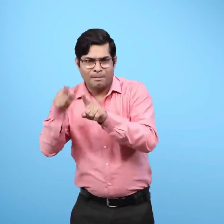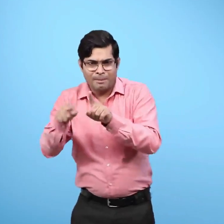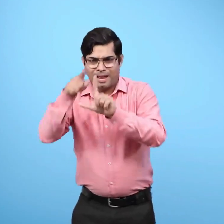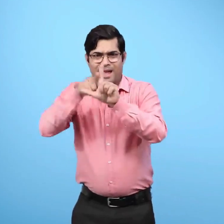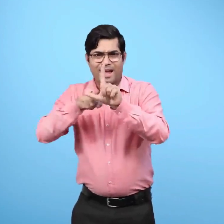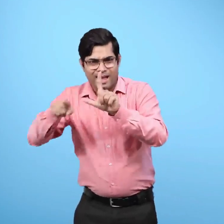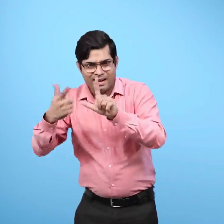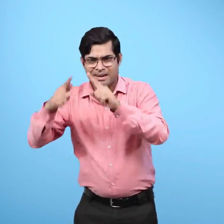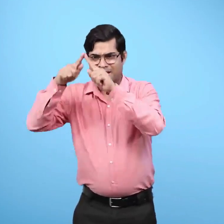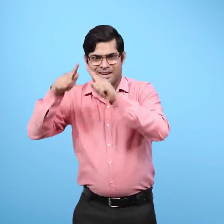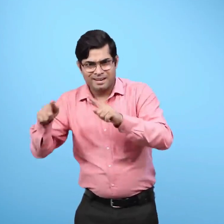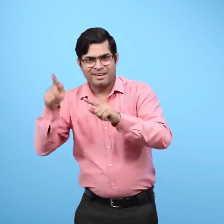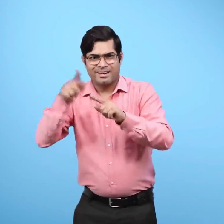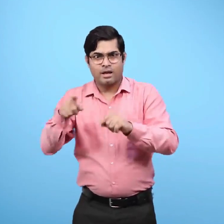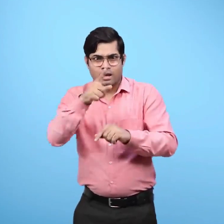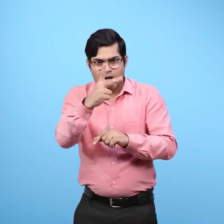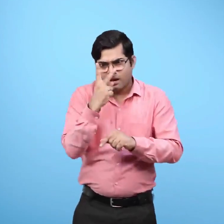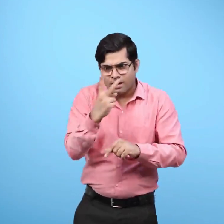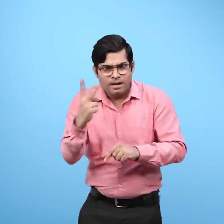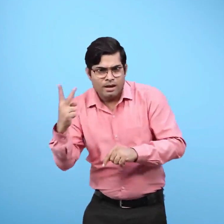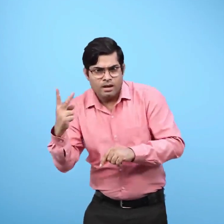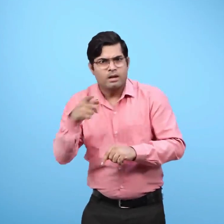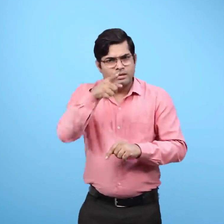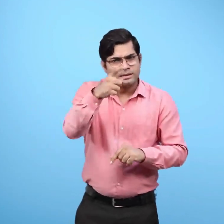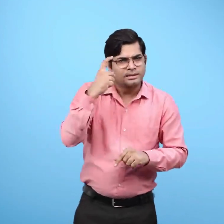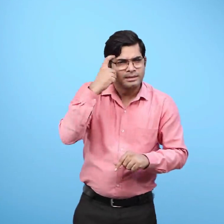Observe the other pictures and give your answers accordingly.